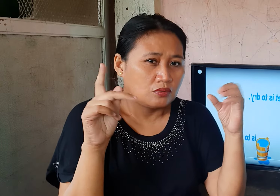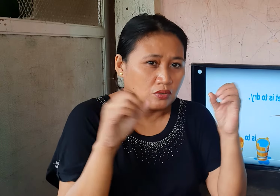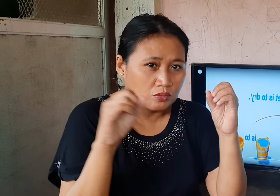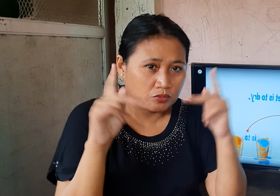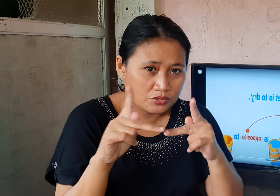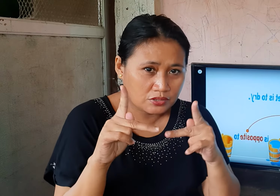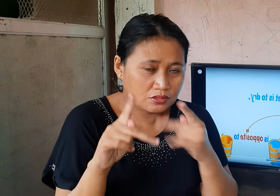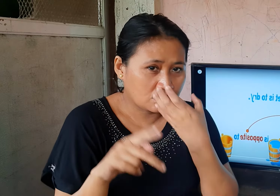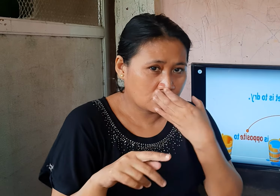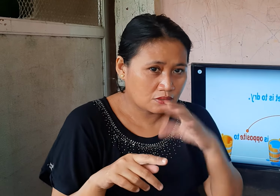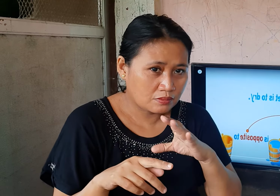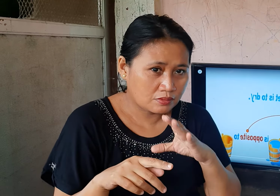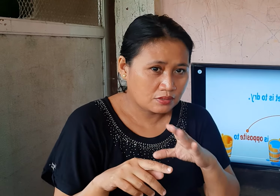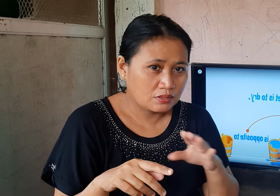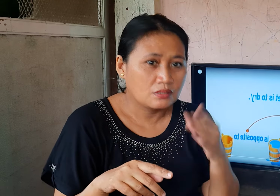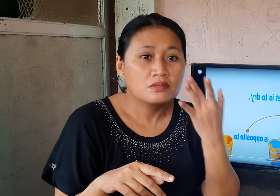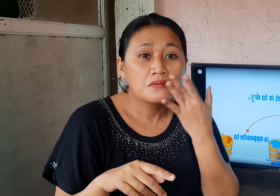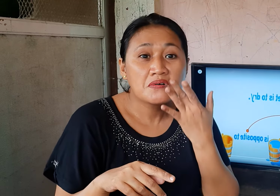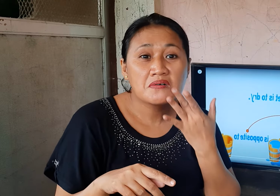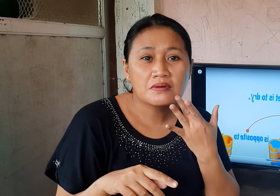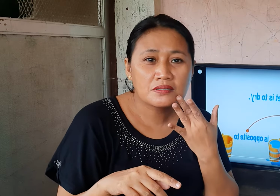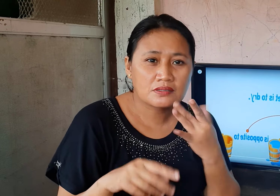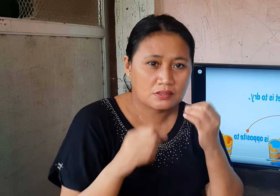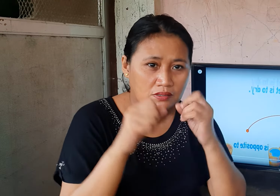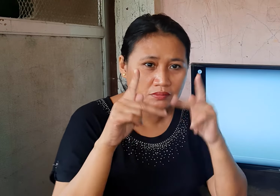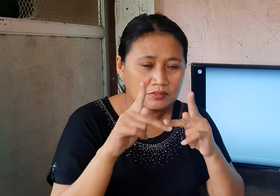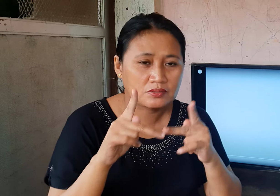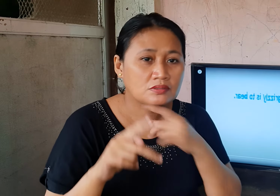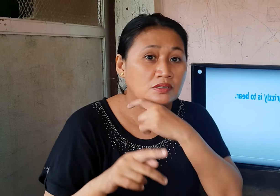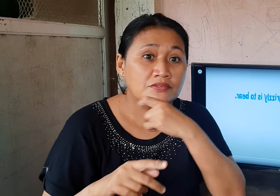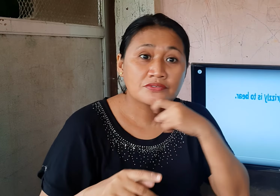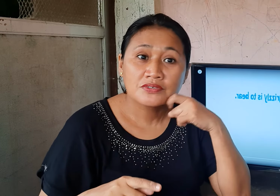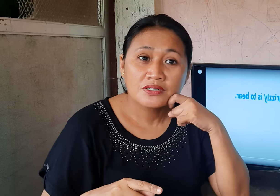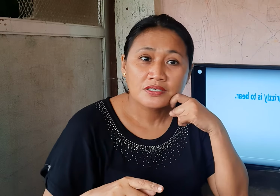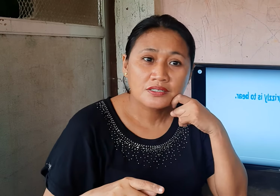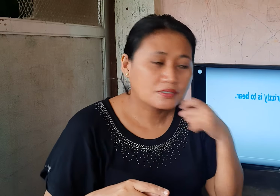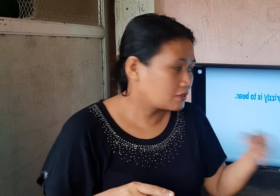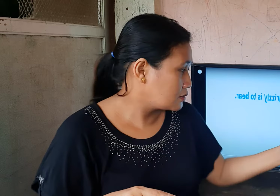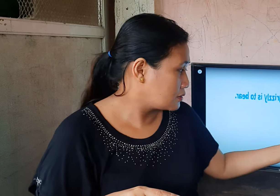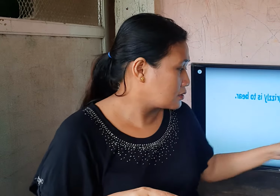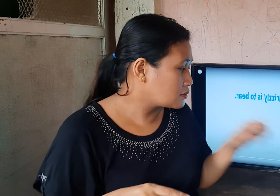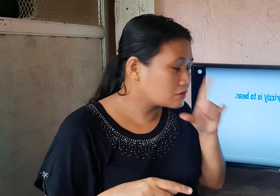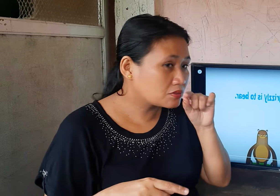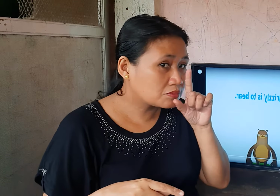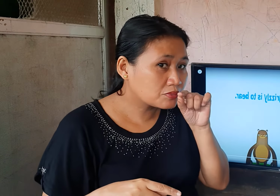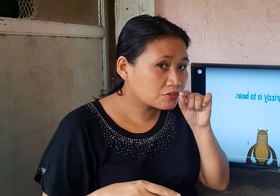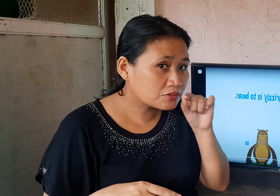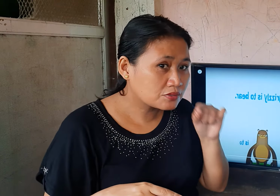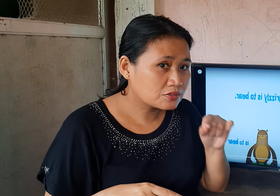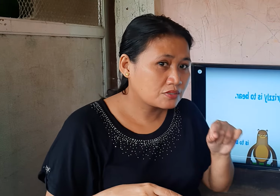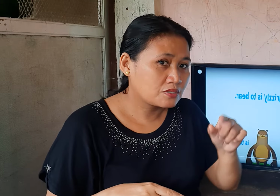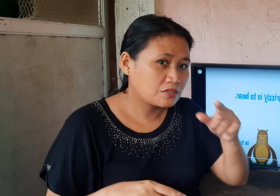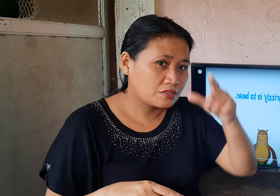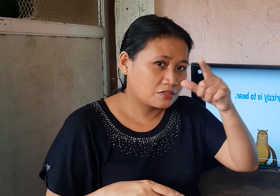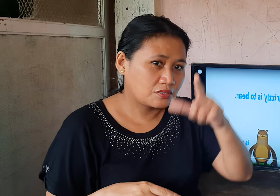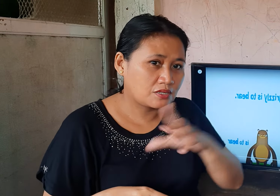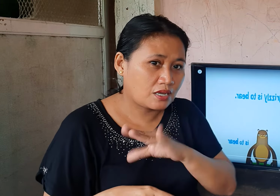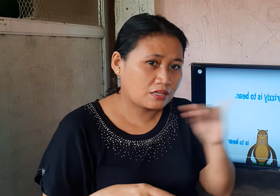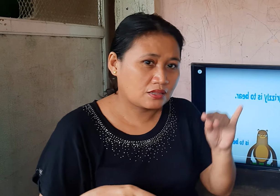is opposite of dry. How about this one? Flamingo is to bird as grizzly is to bear. A flamingo